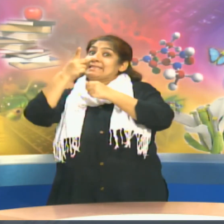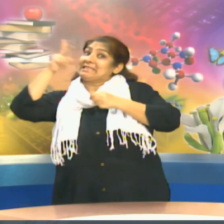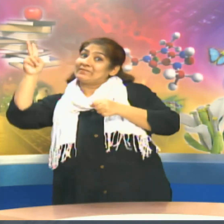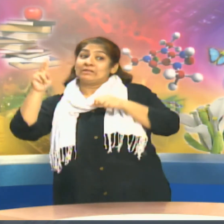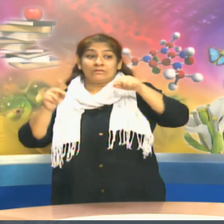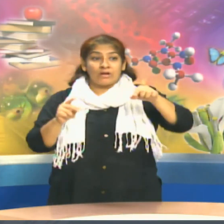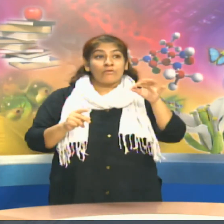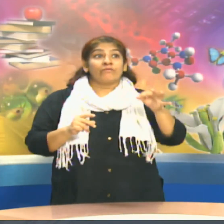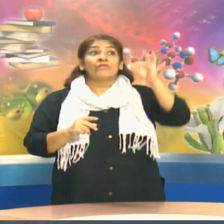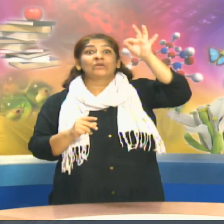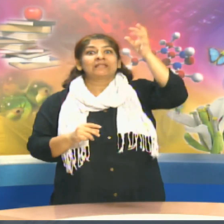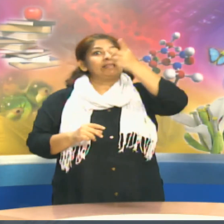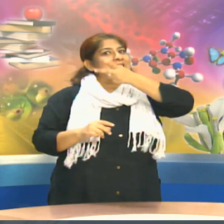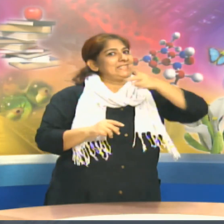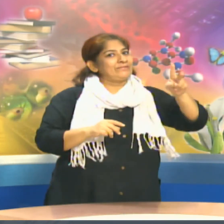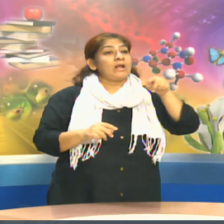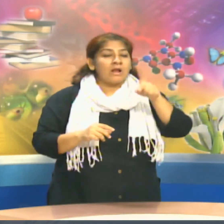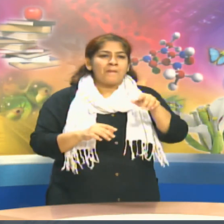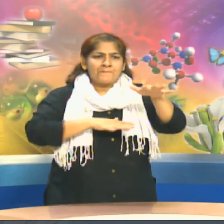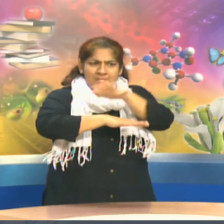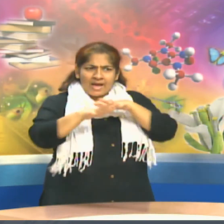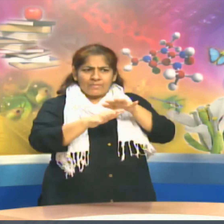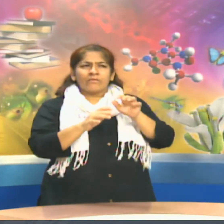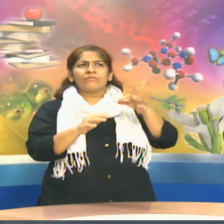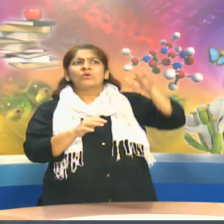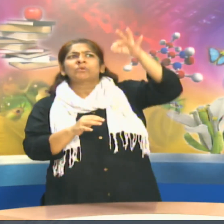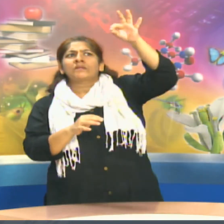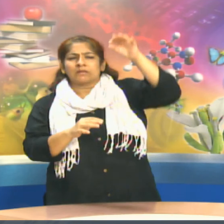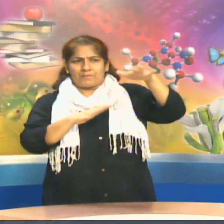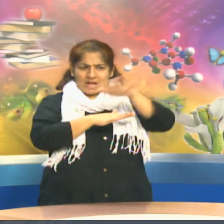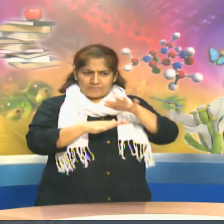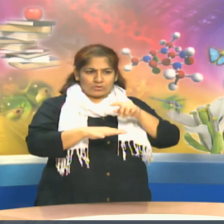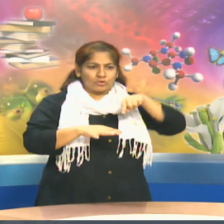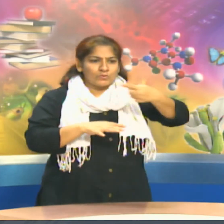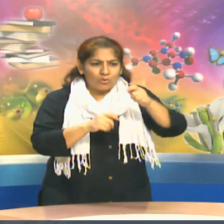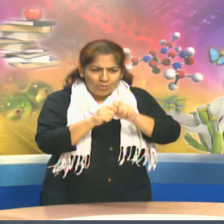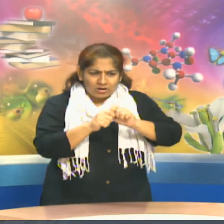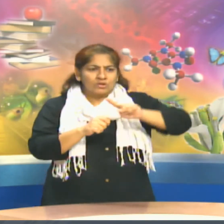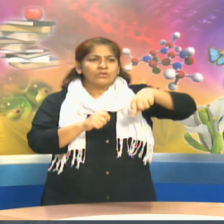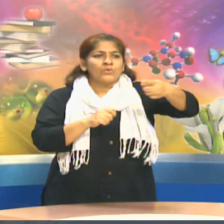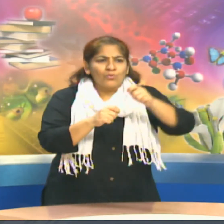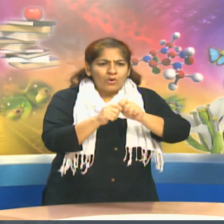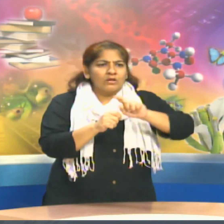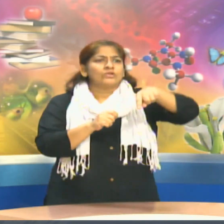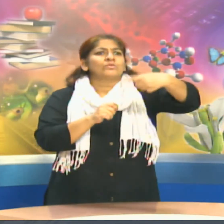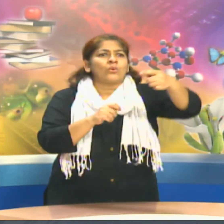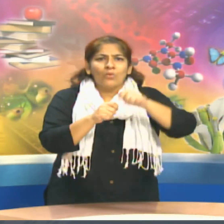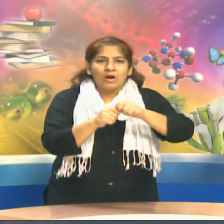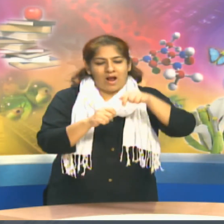So, these are the important features. Planning is futuristic, we can say.